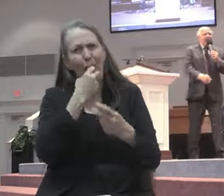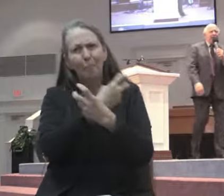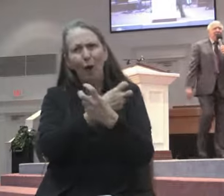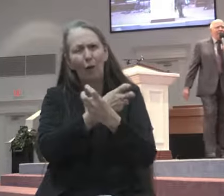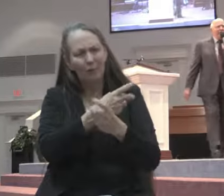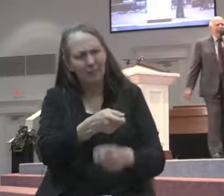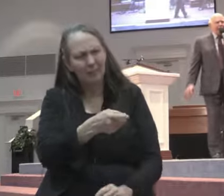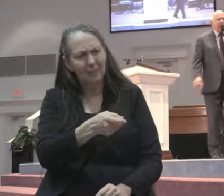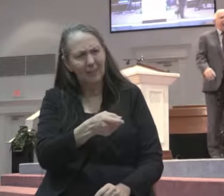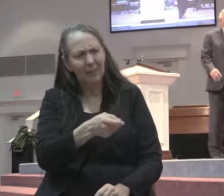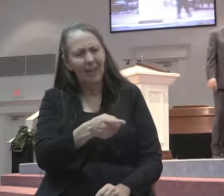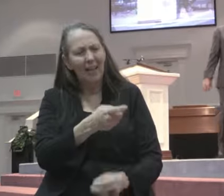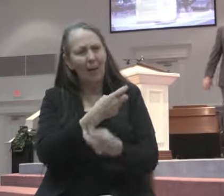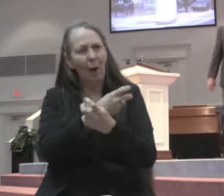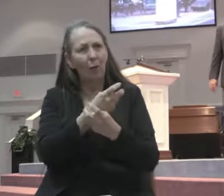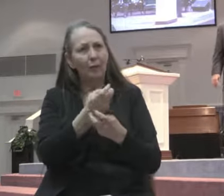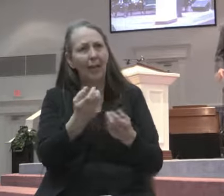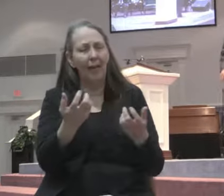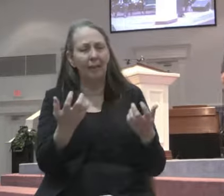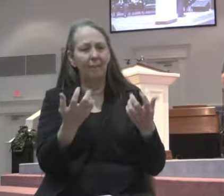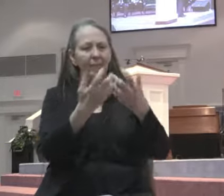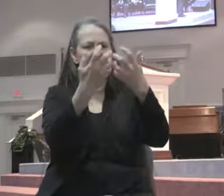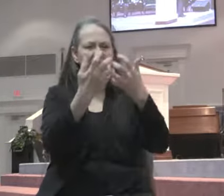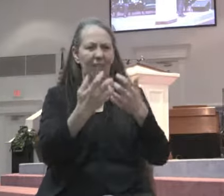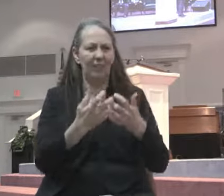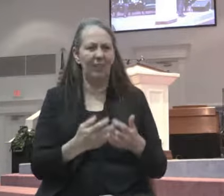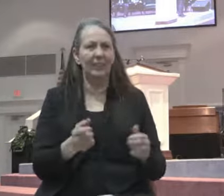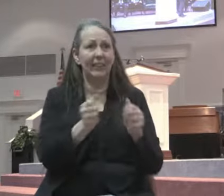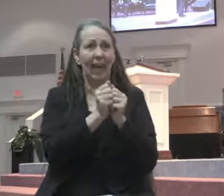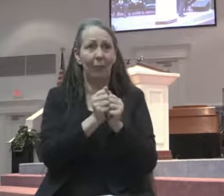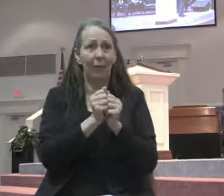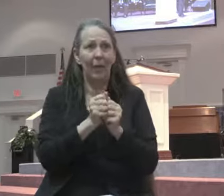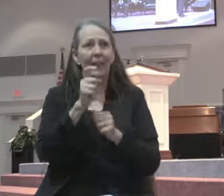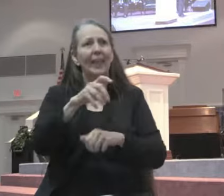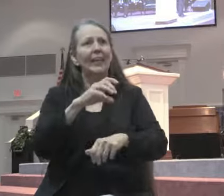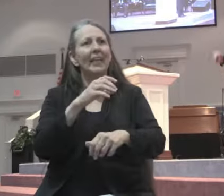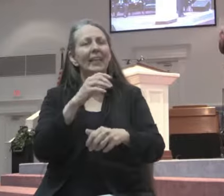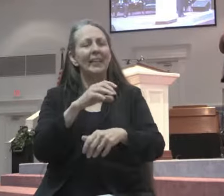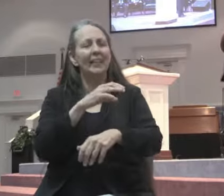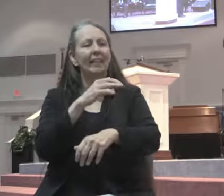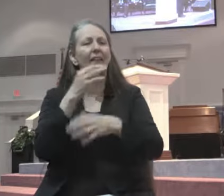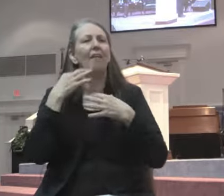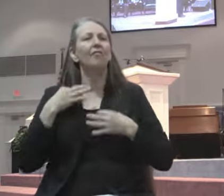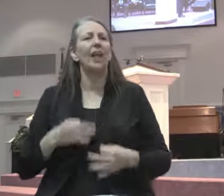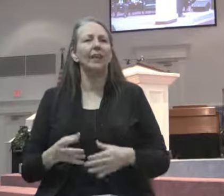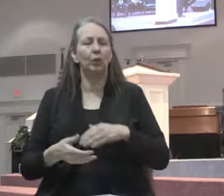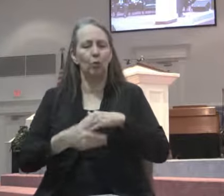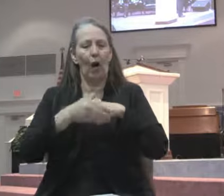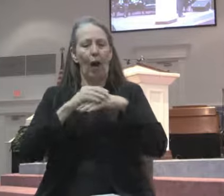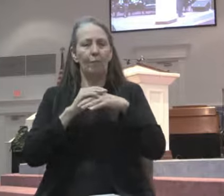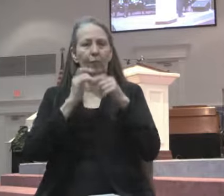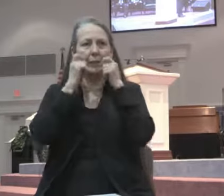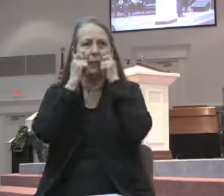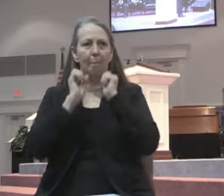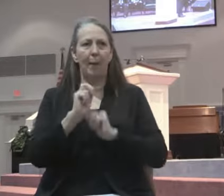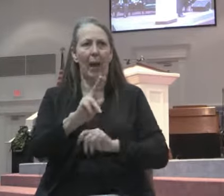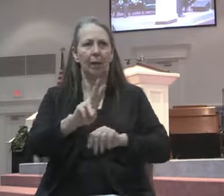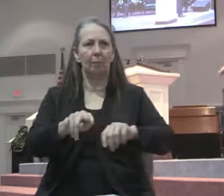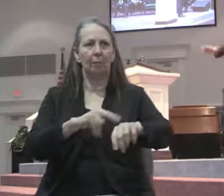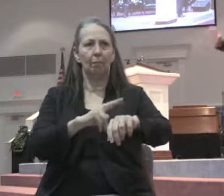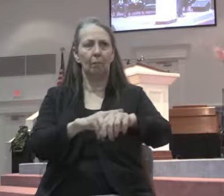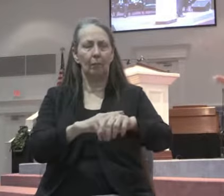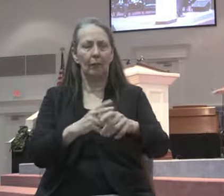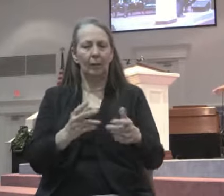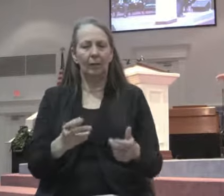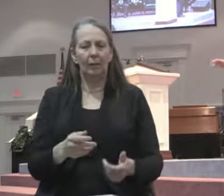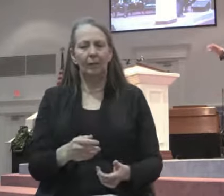They needed some flesh, and they needed some meat on those bones, if you please. So he prophesied and